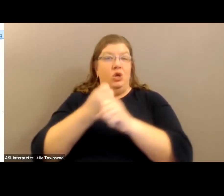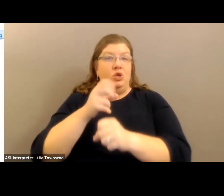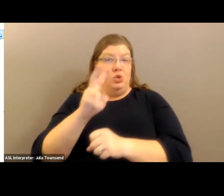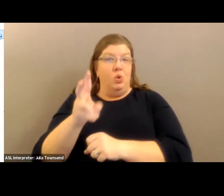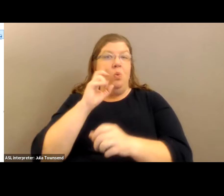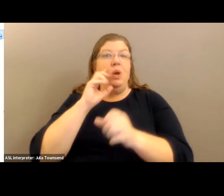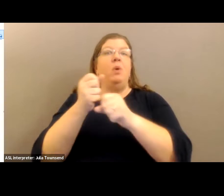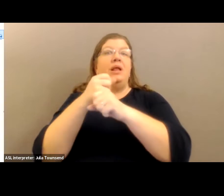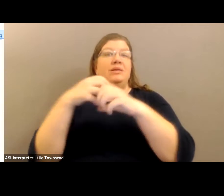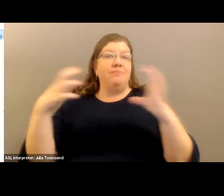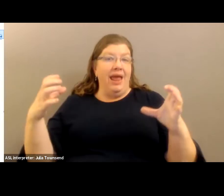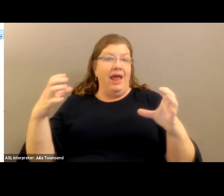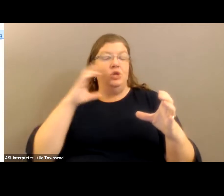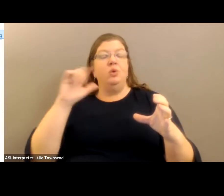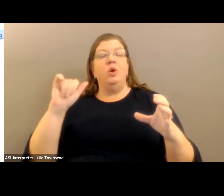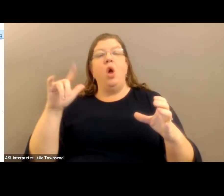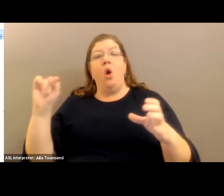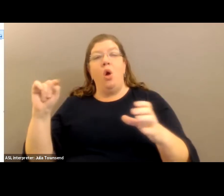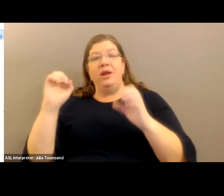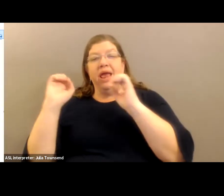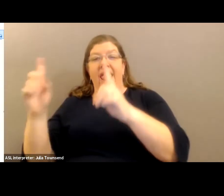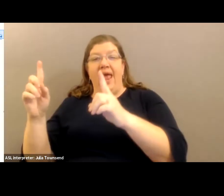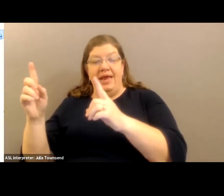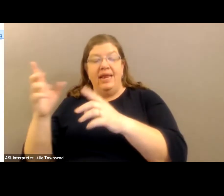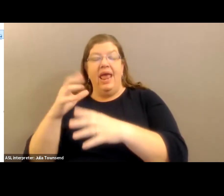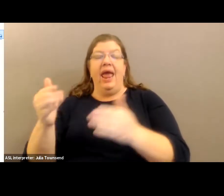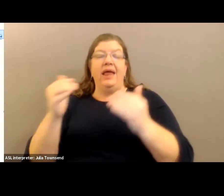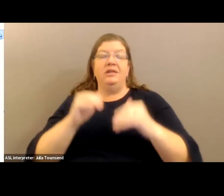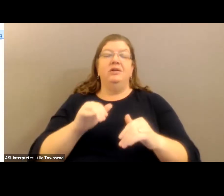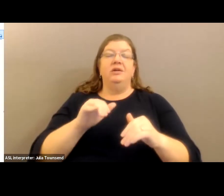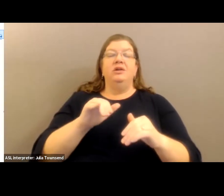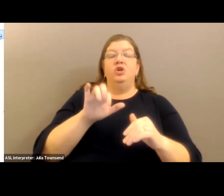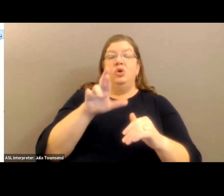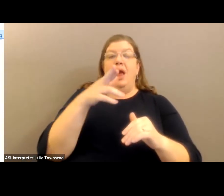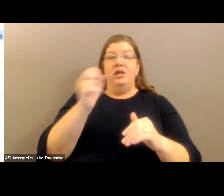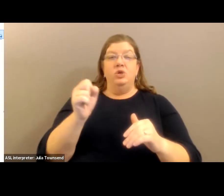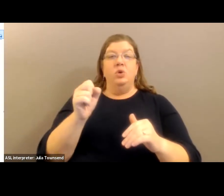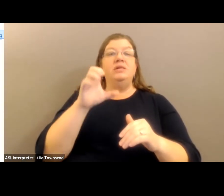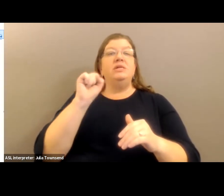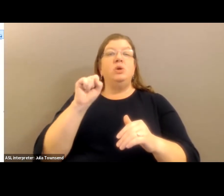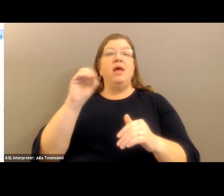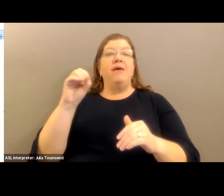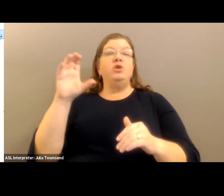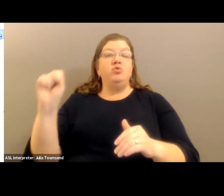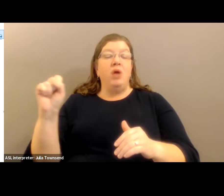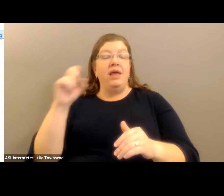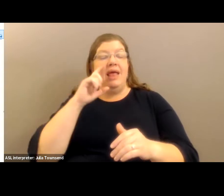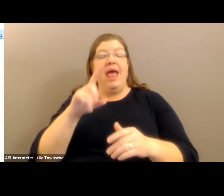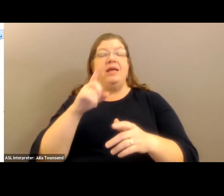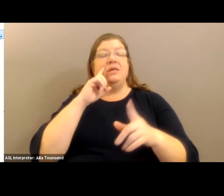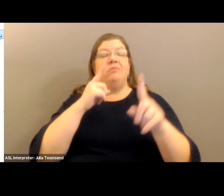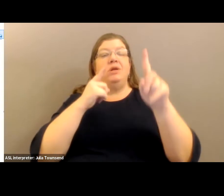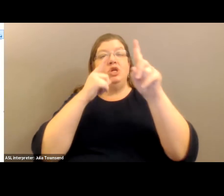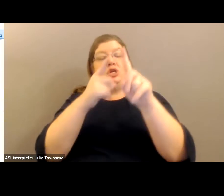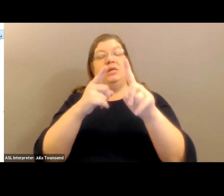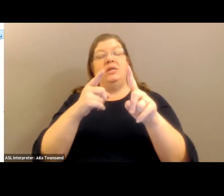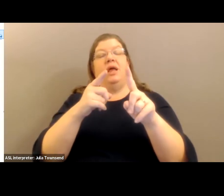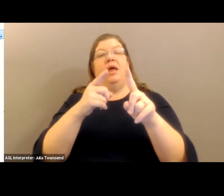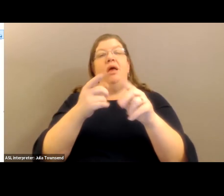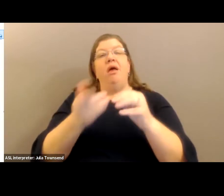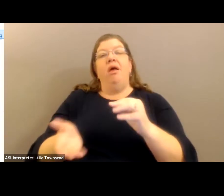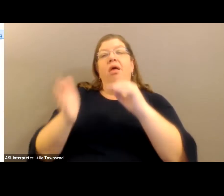schools, Sources of Strength has a primary mission of preventing suicide with a secondary benefit of increased